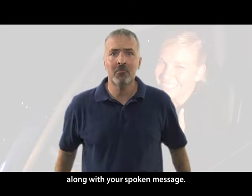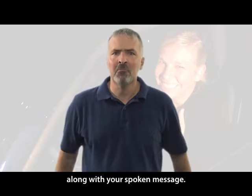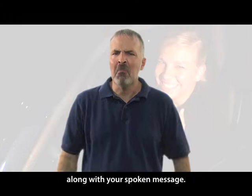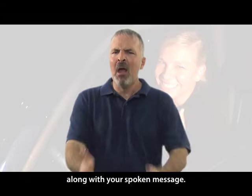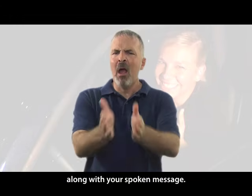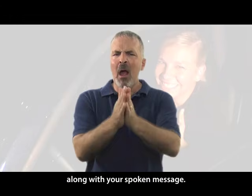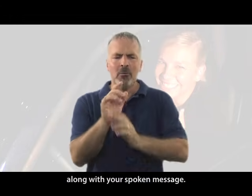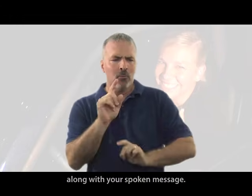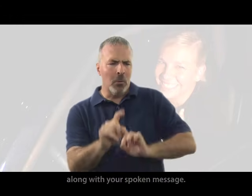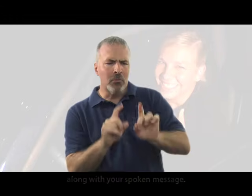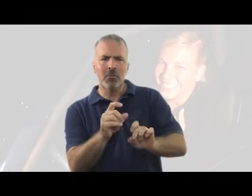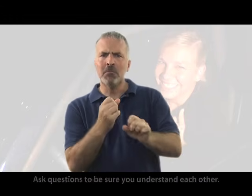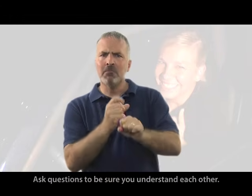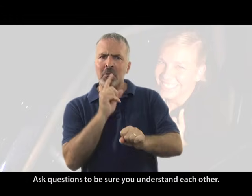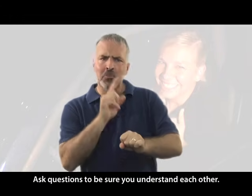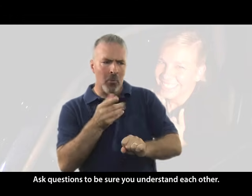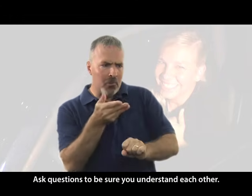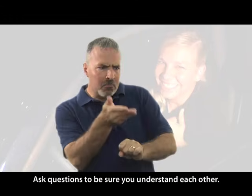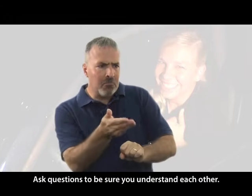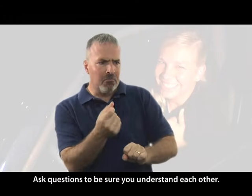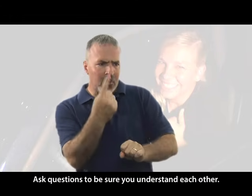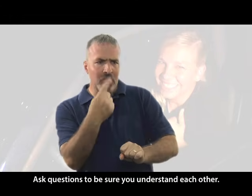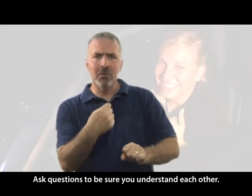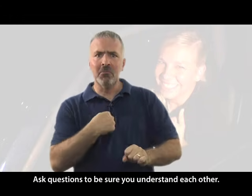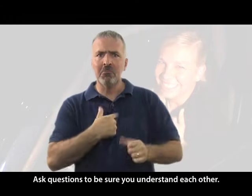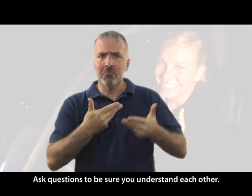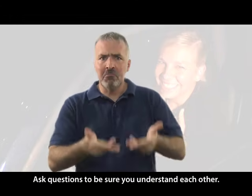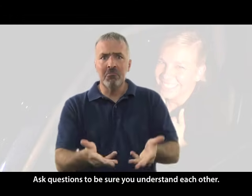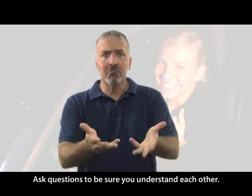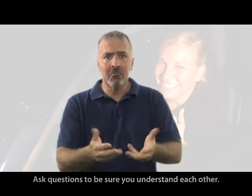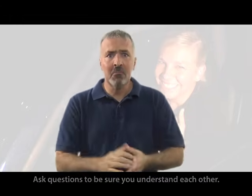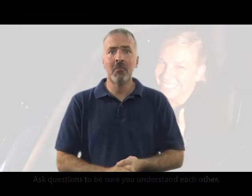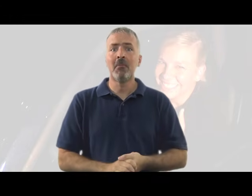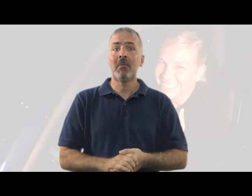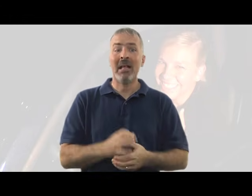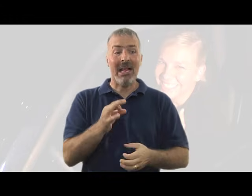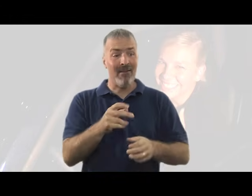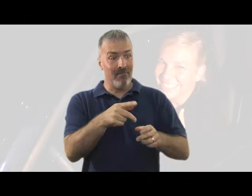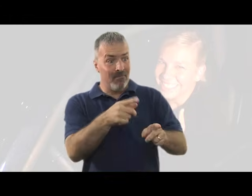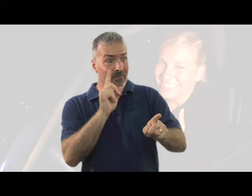spoken message. Ask questions to be sure that you understand each other.